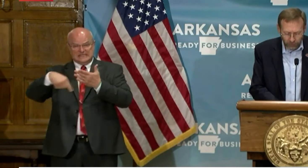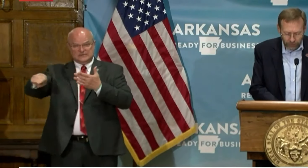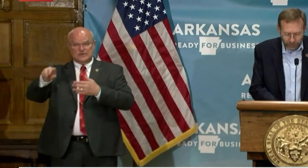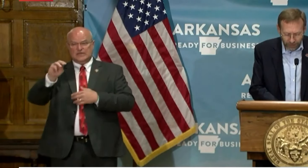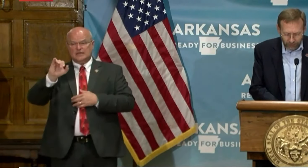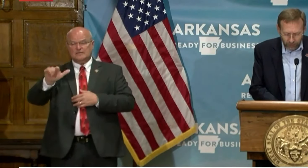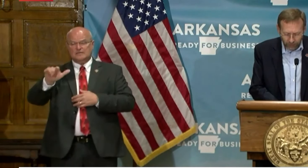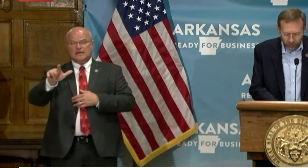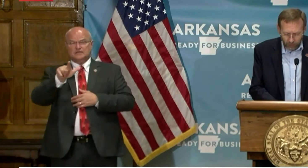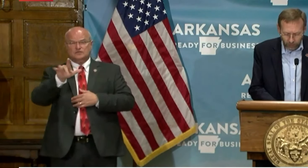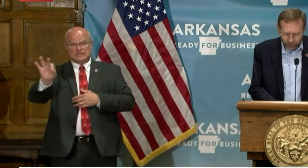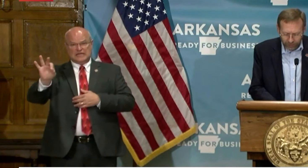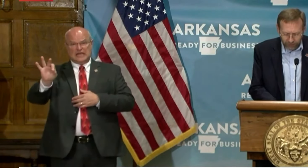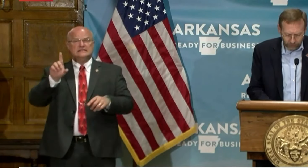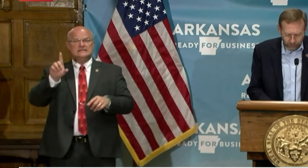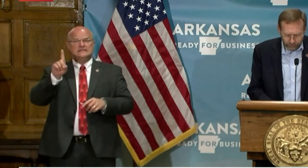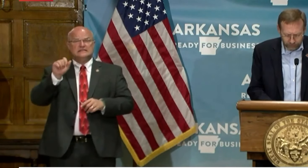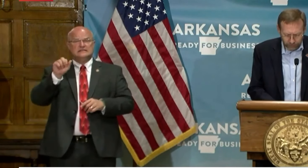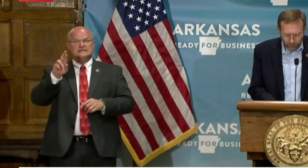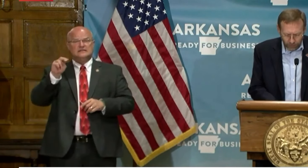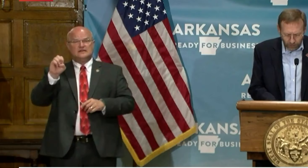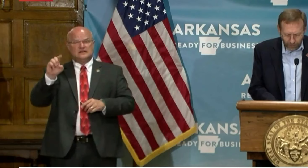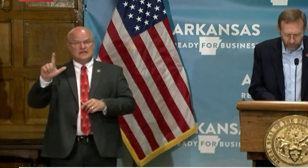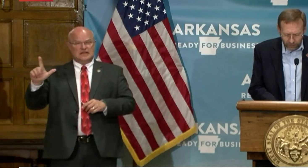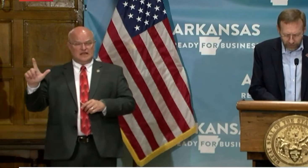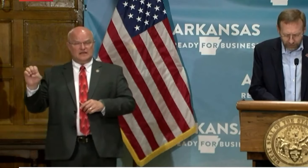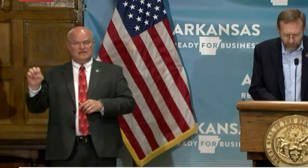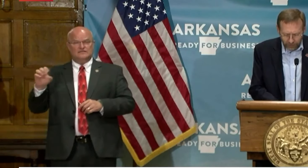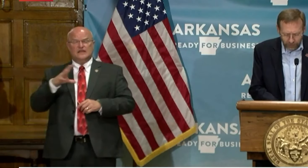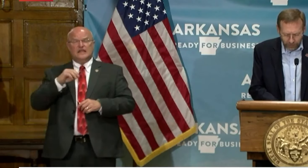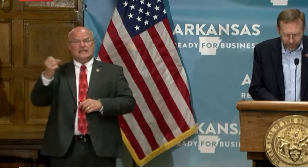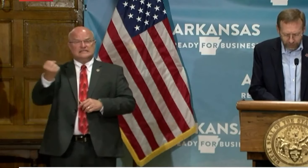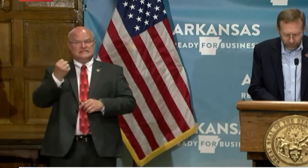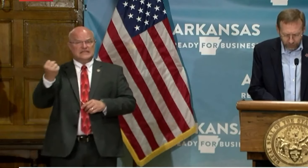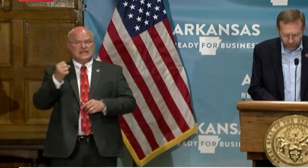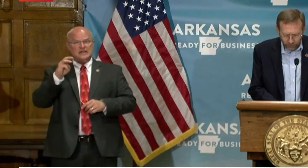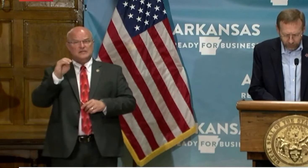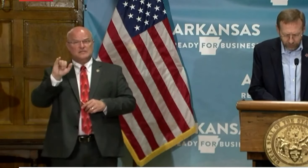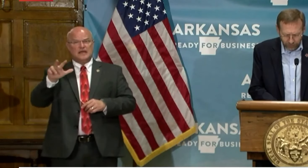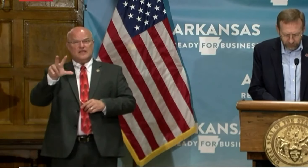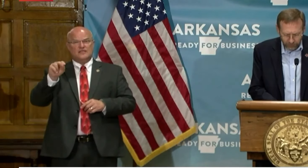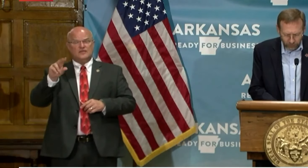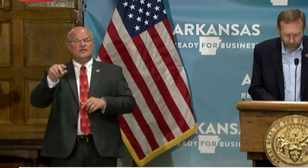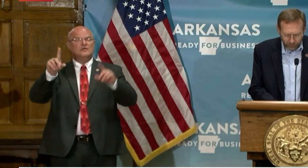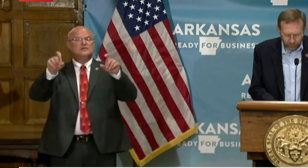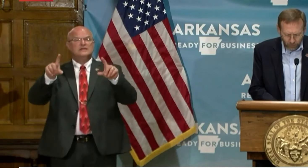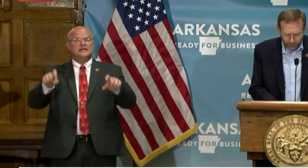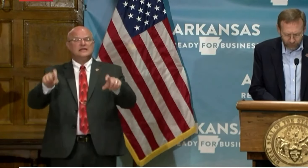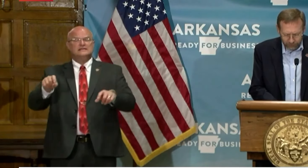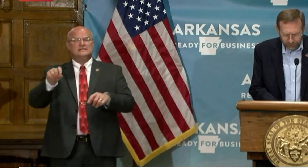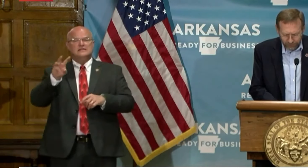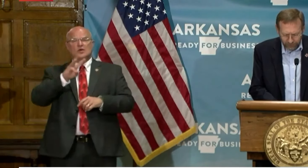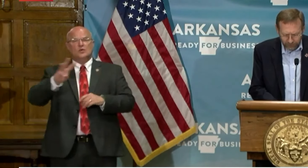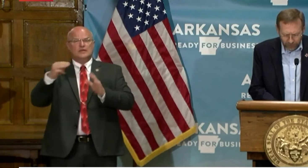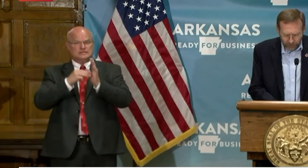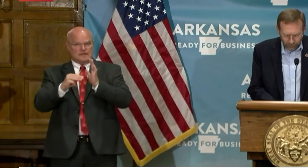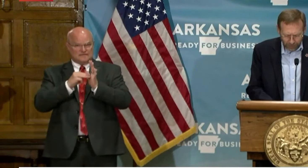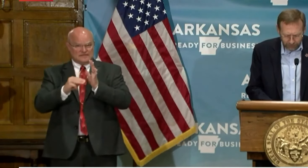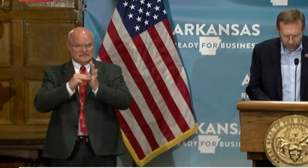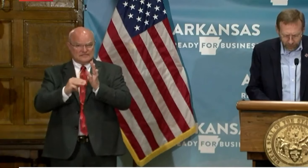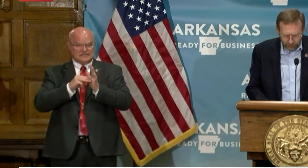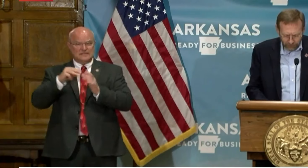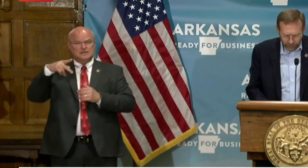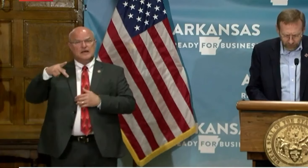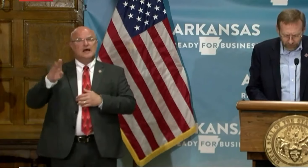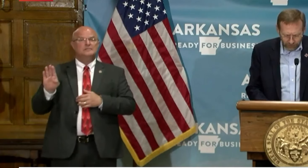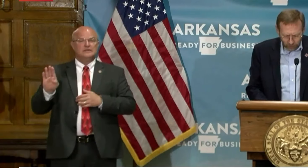on May 29th, we'll be testing, and on Saturday, May 30th, we'll be testing in West Memphis,